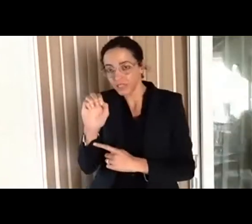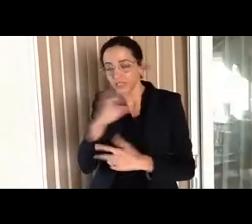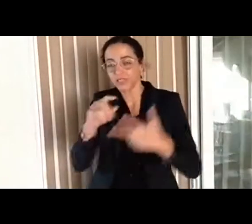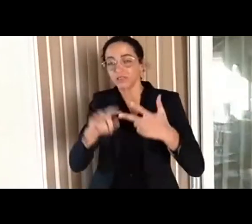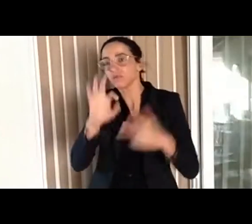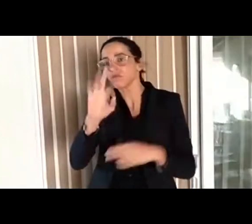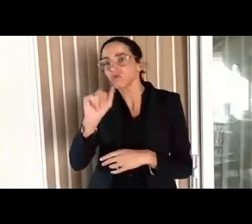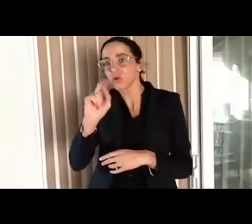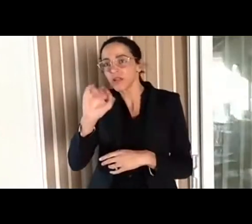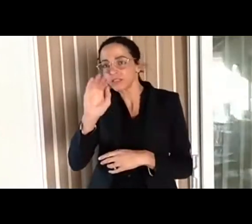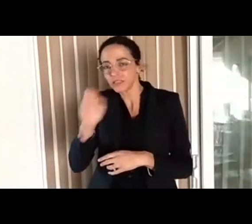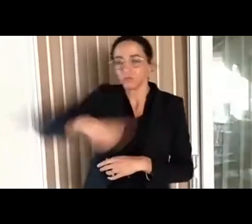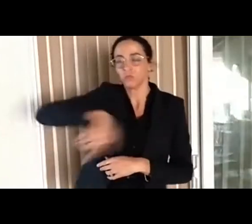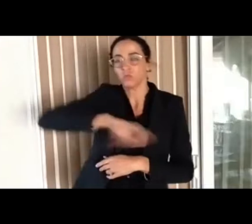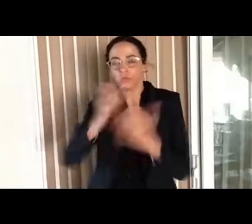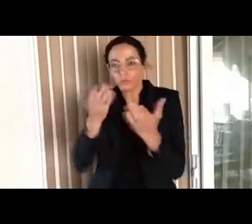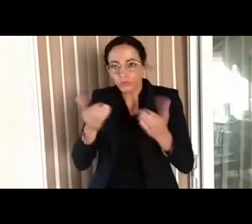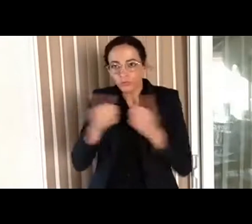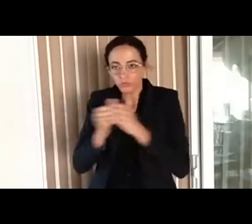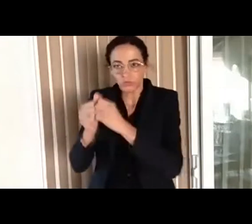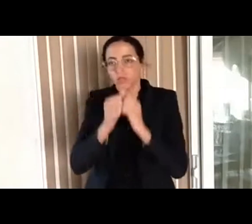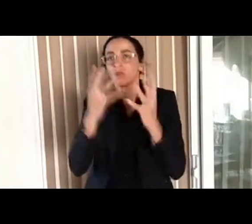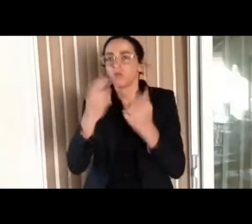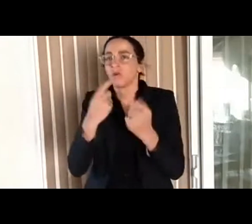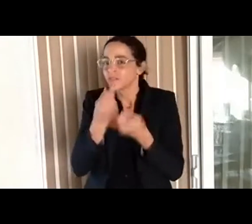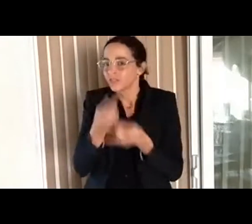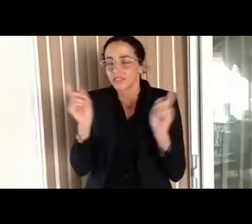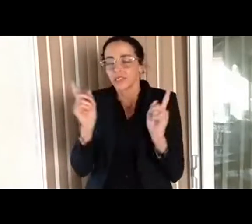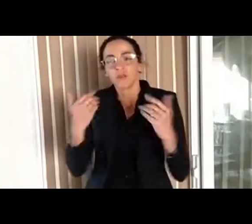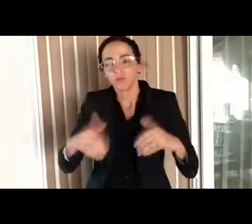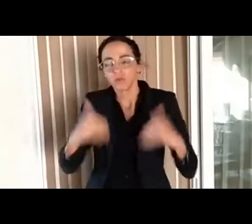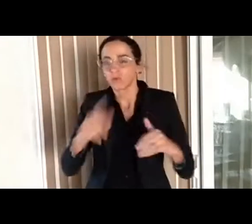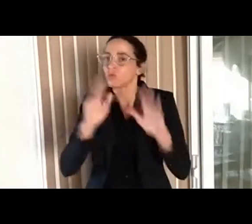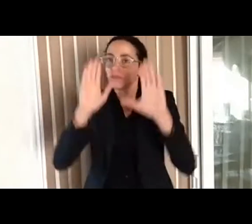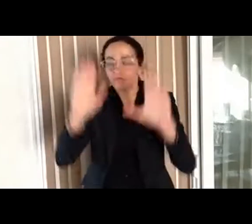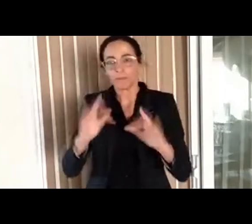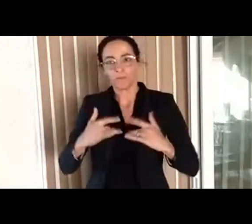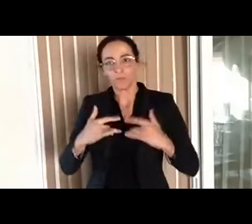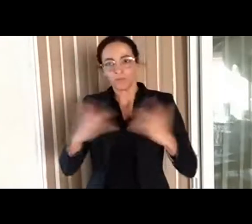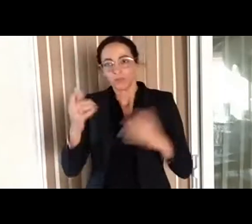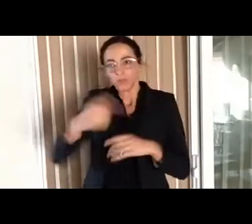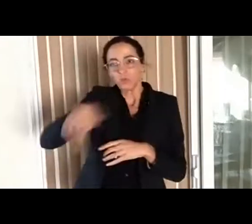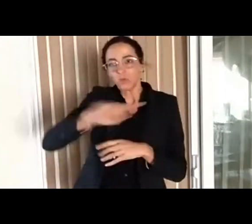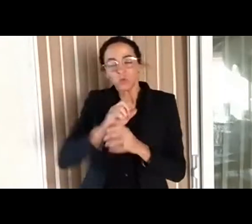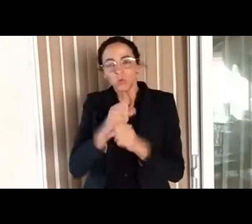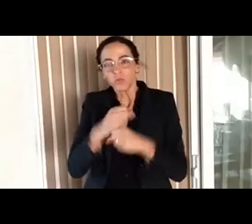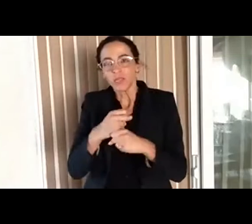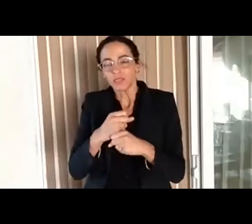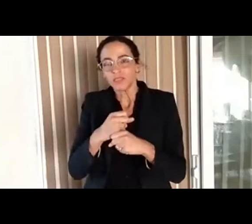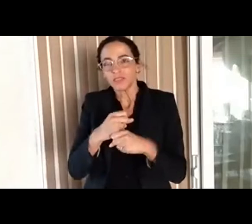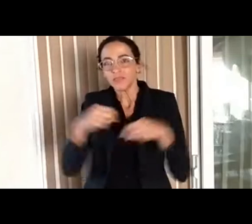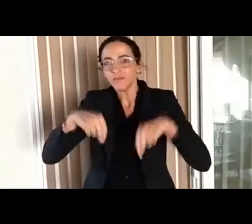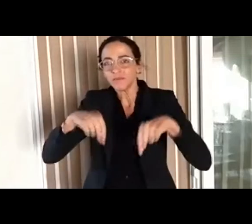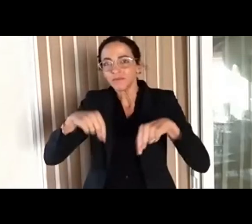and just wanted to say what a fabulous event you guys have created. And we have just, well, I've